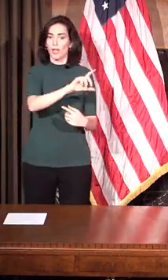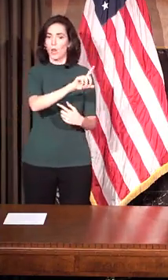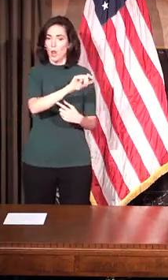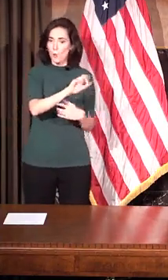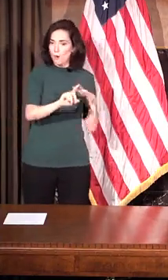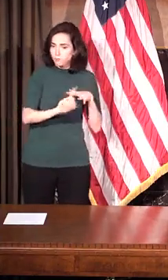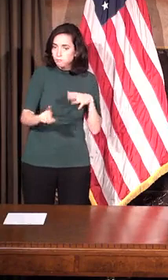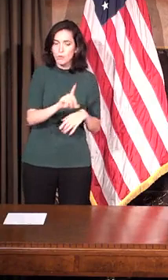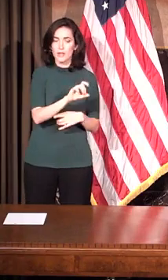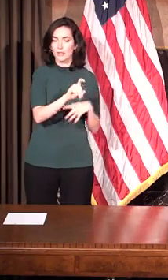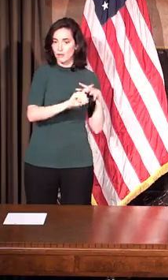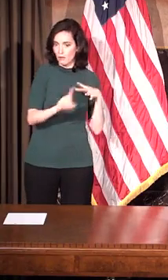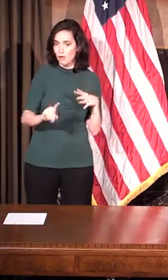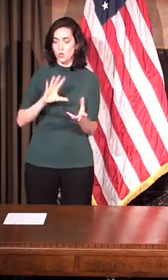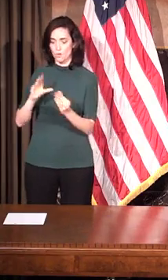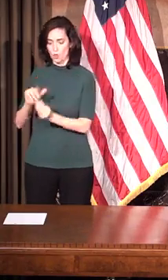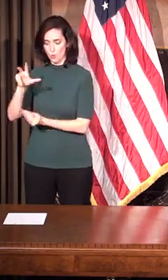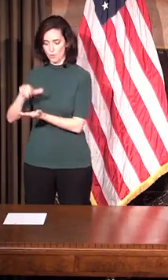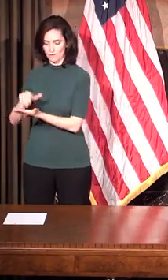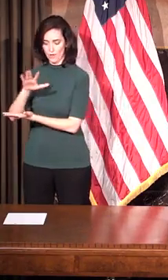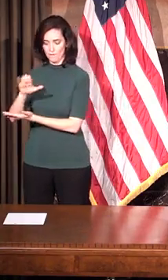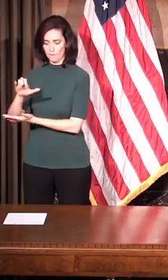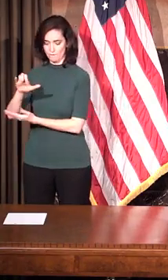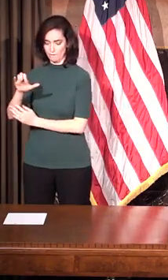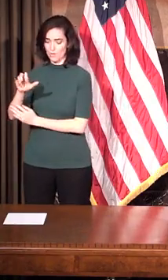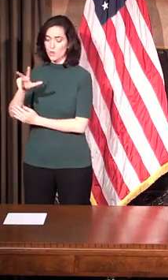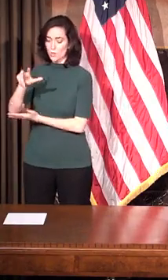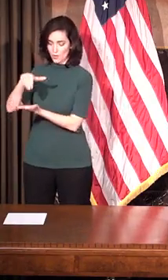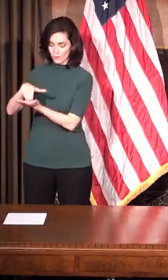of 3,587 of them.